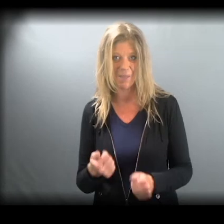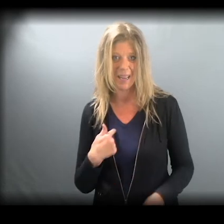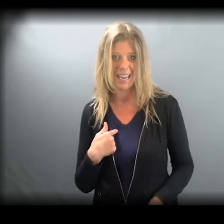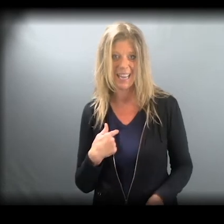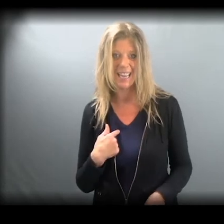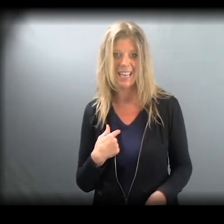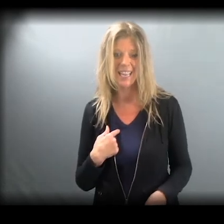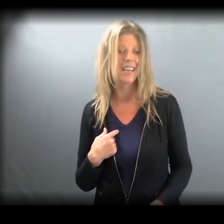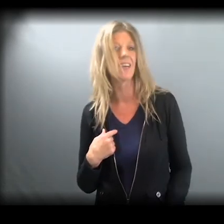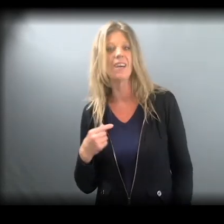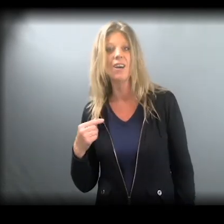me.